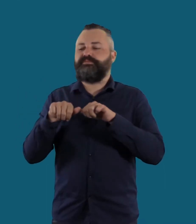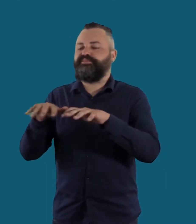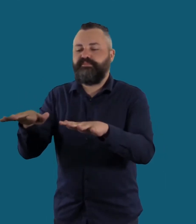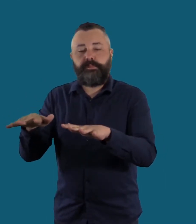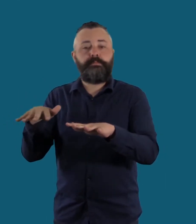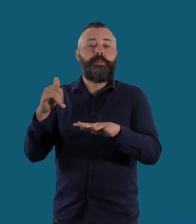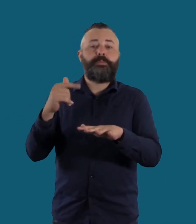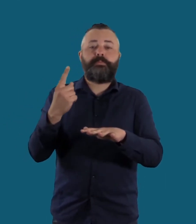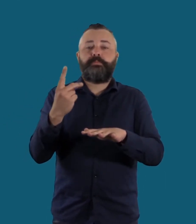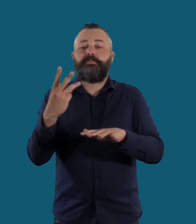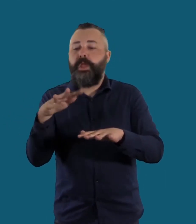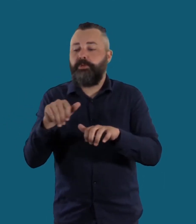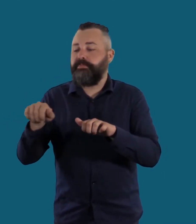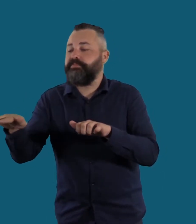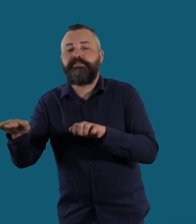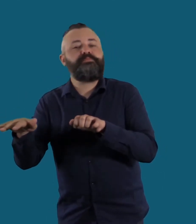one specific geographic region.